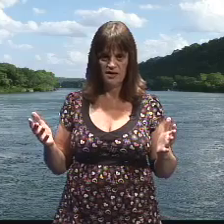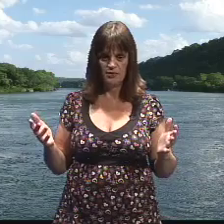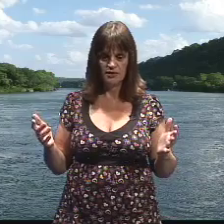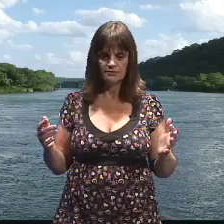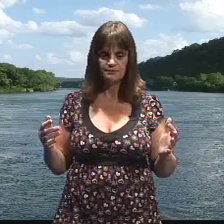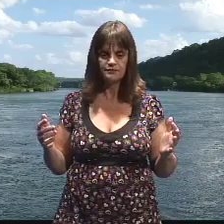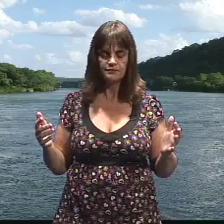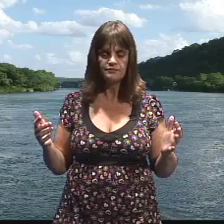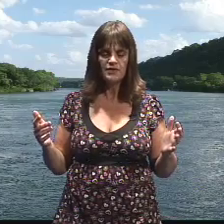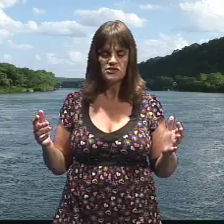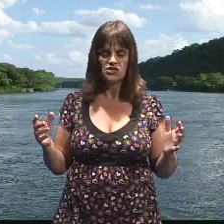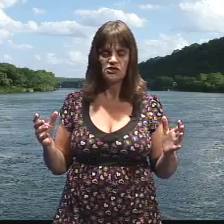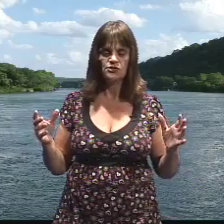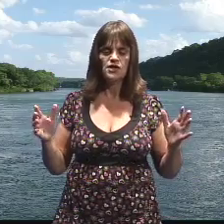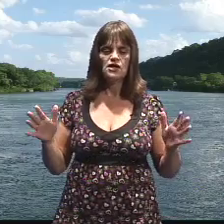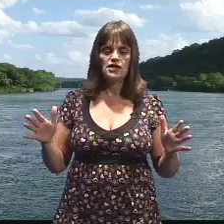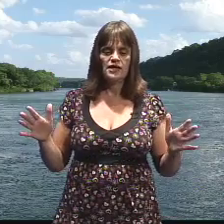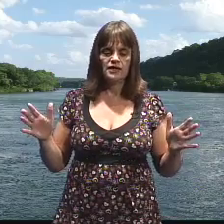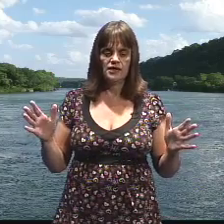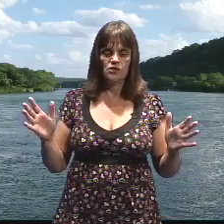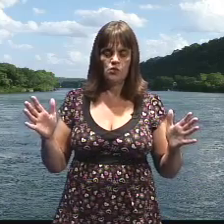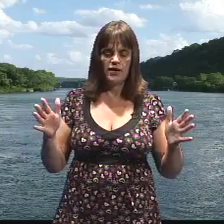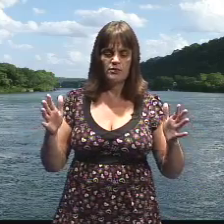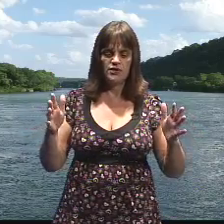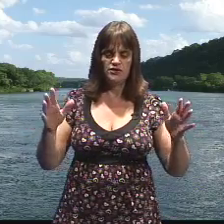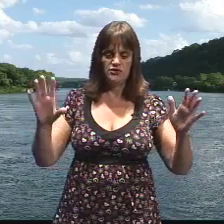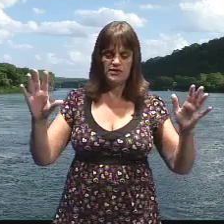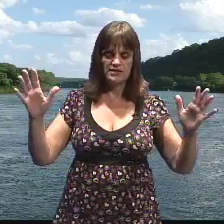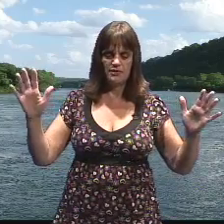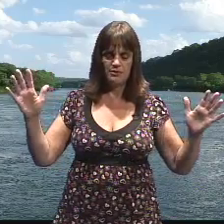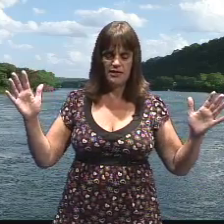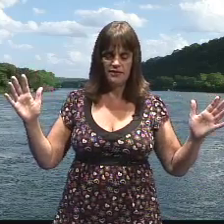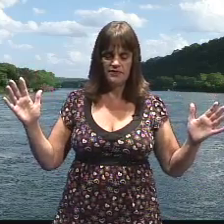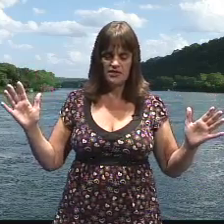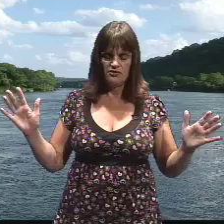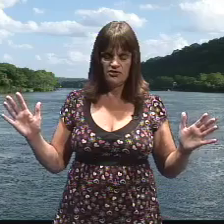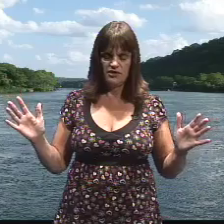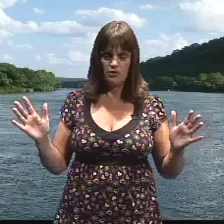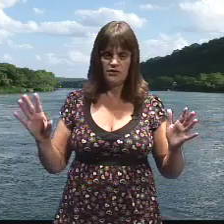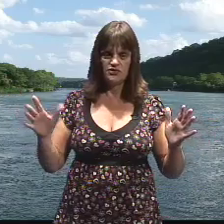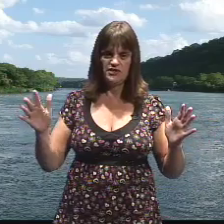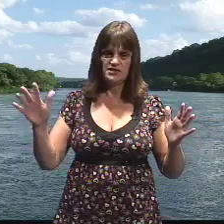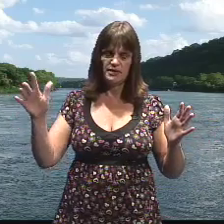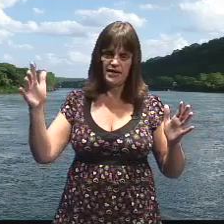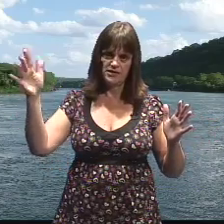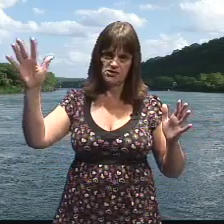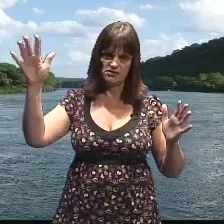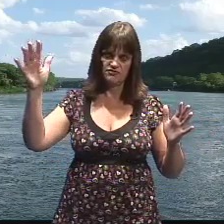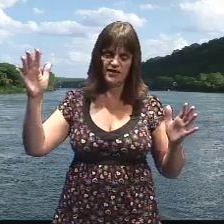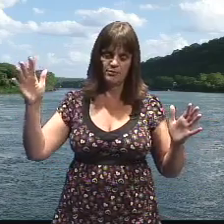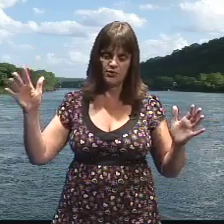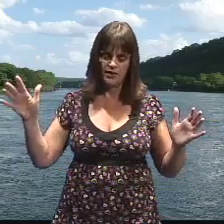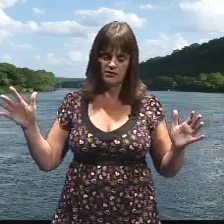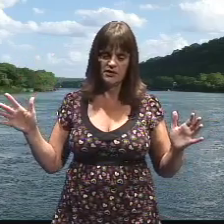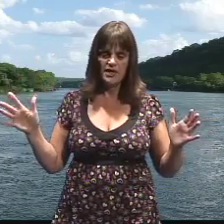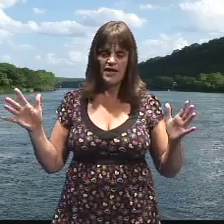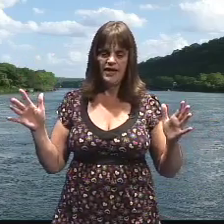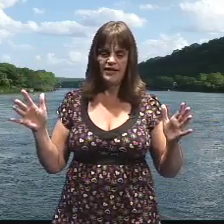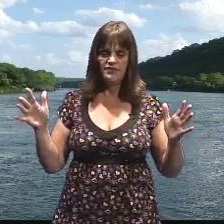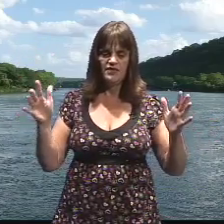topic. So what I'm going to do is I'm going to begin this energy, and what you'll see is my hands start to flap around. And the